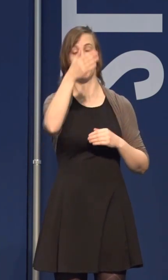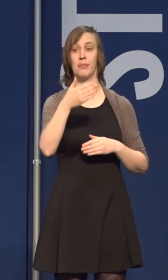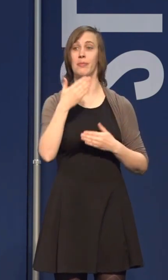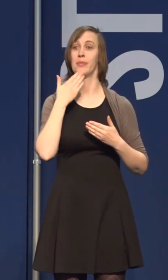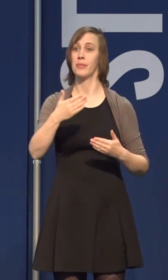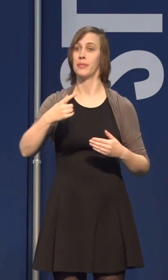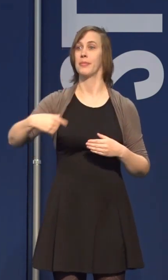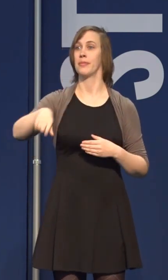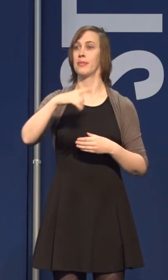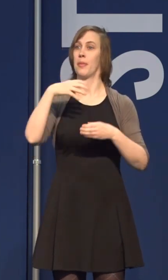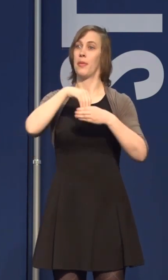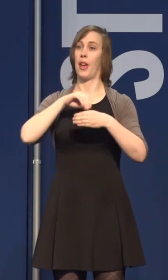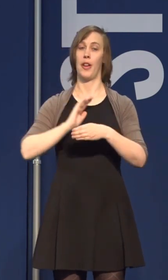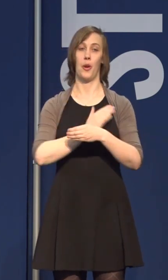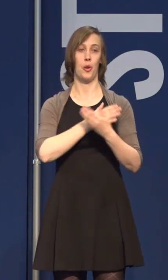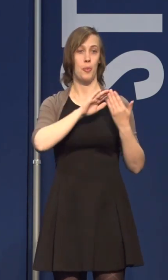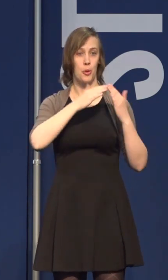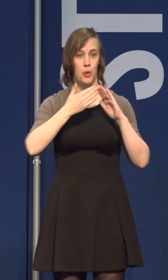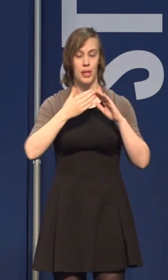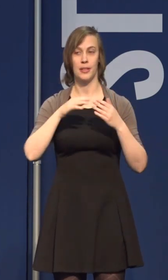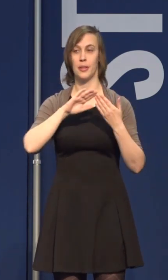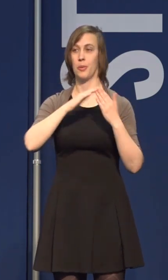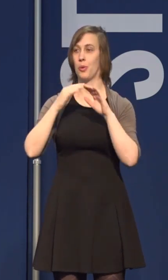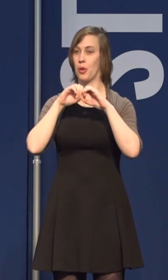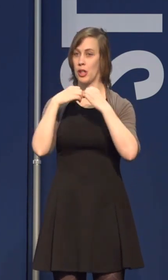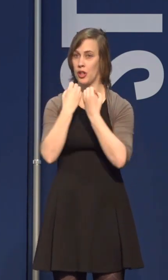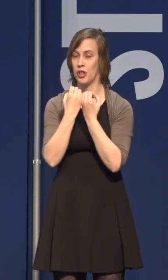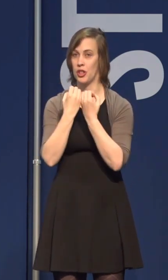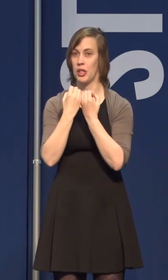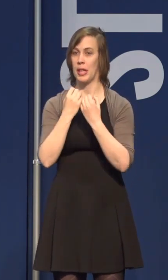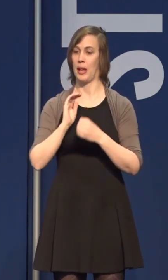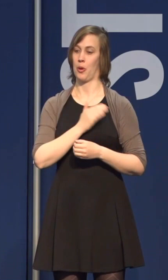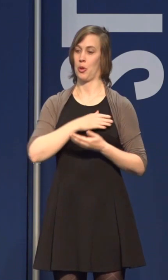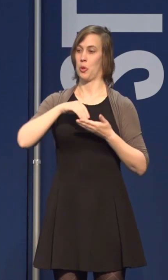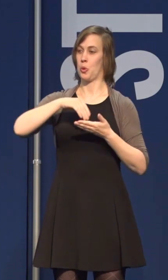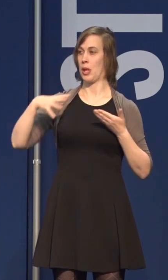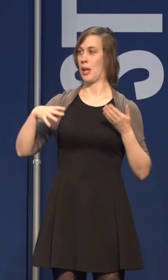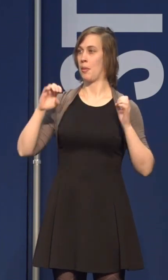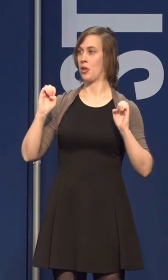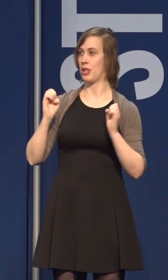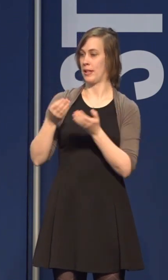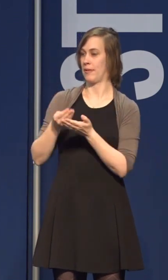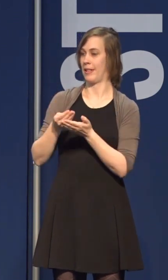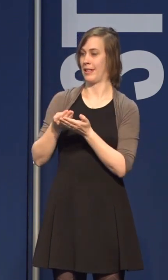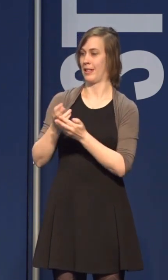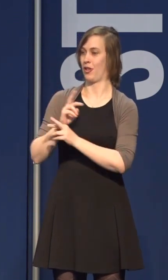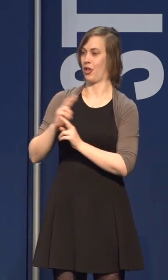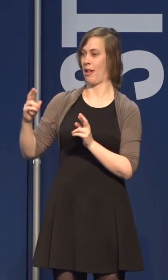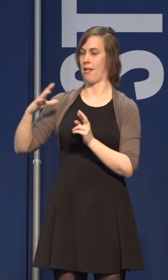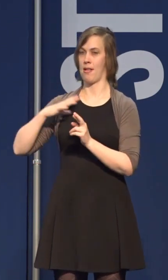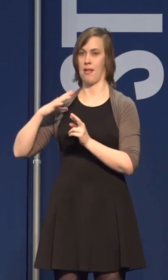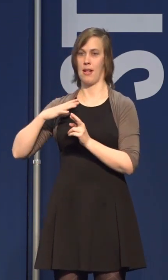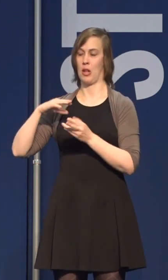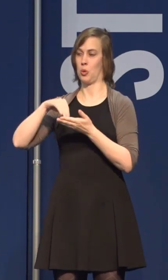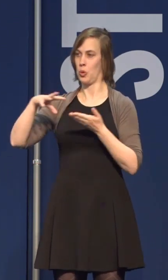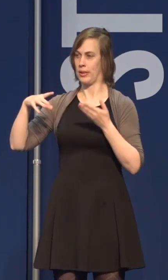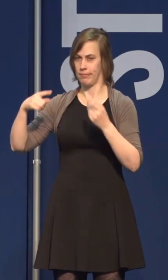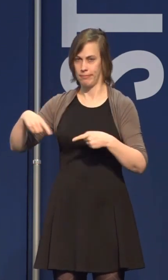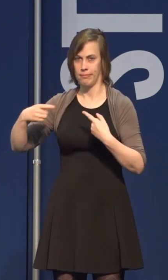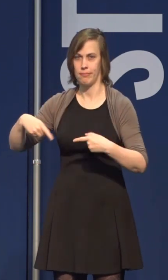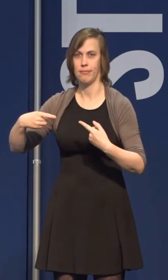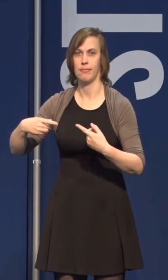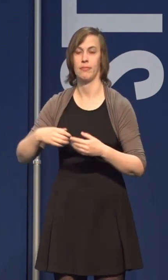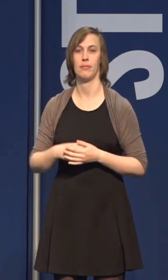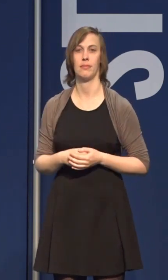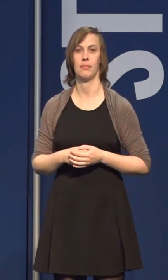community organizations, and our own Student Emergency Fund. So many times during the year and our time together,